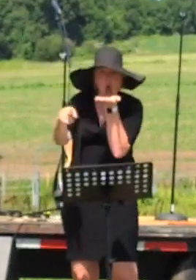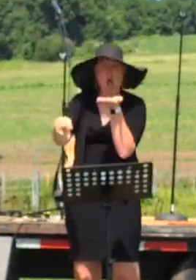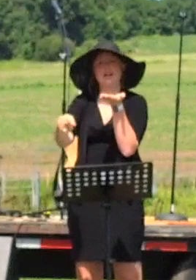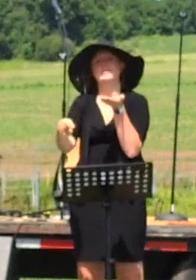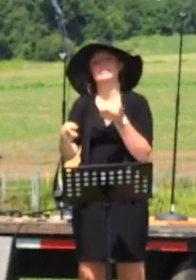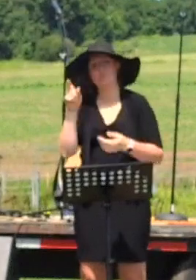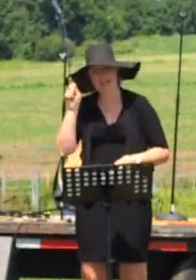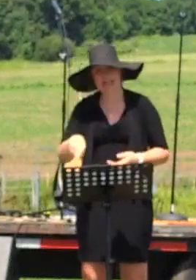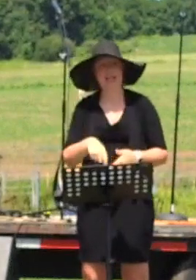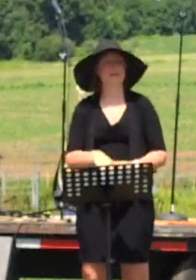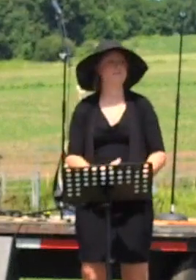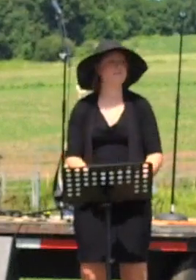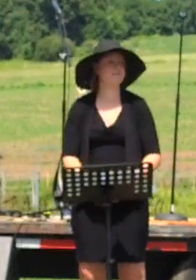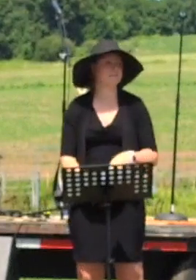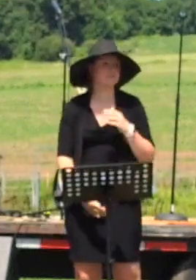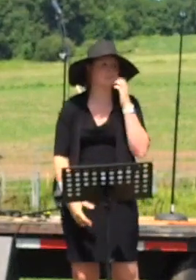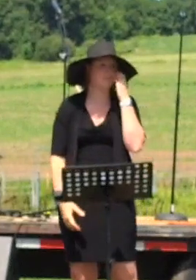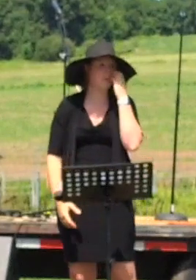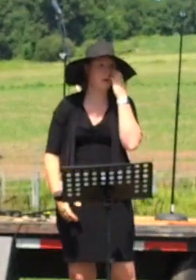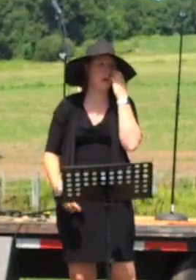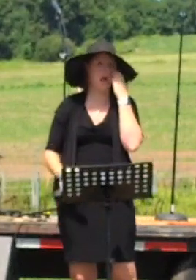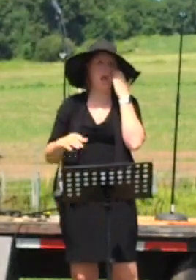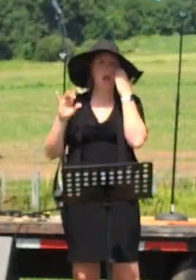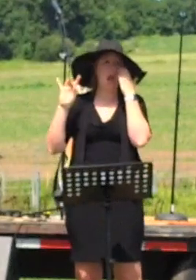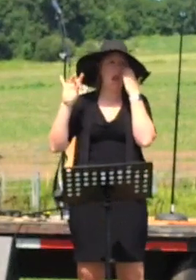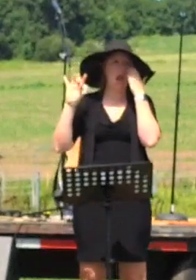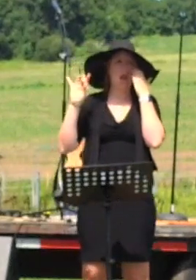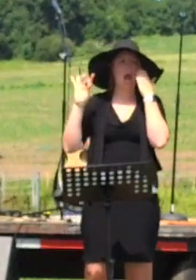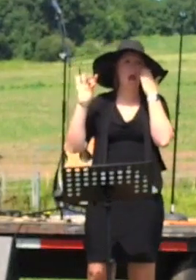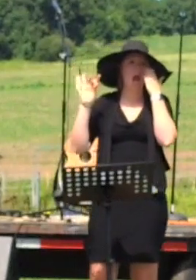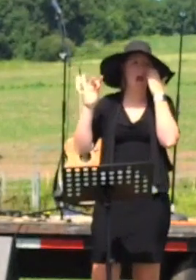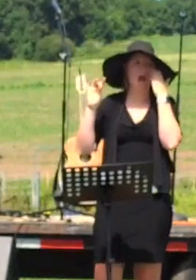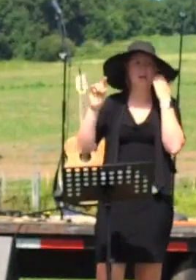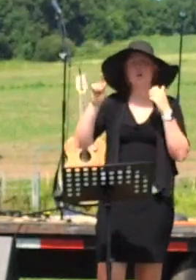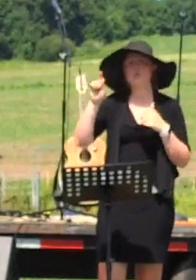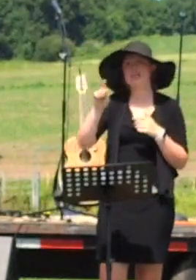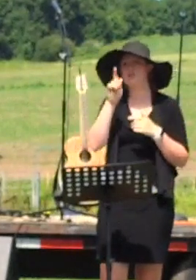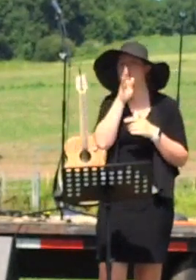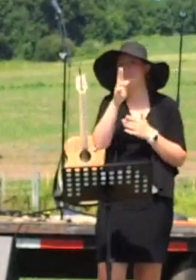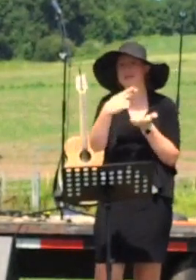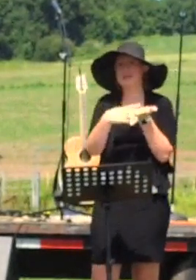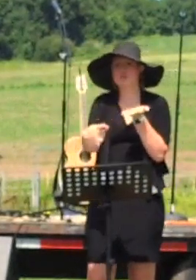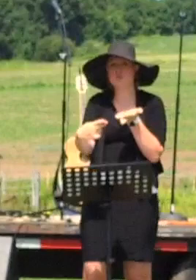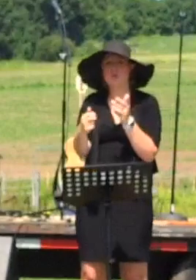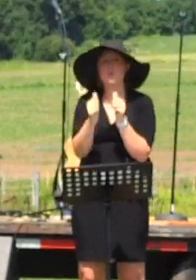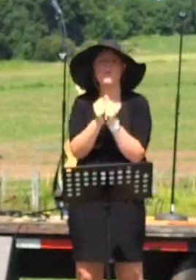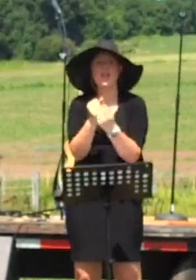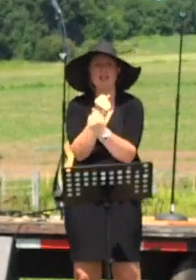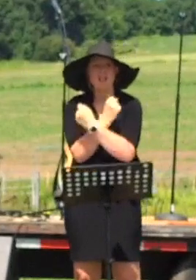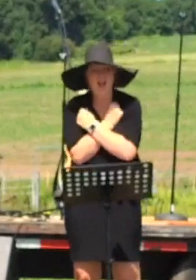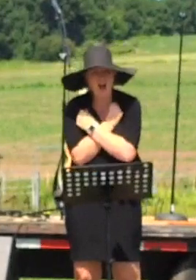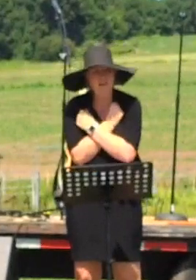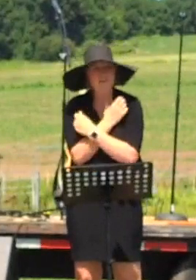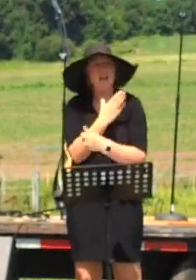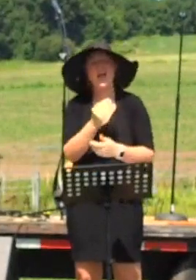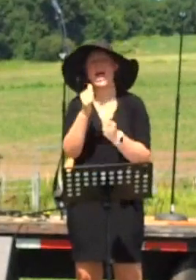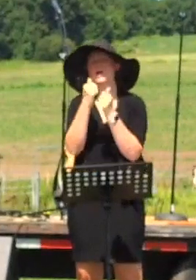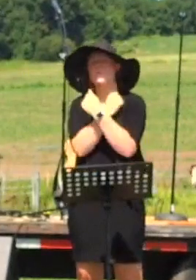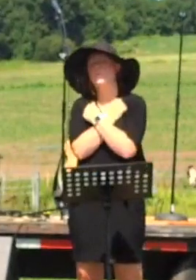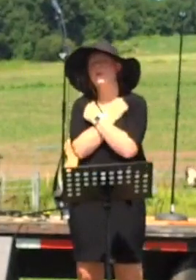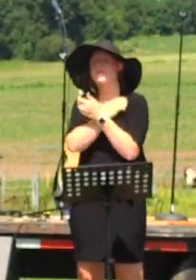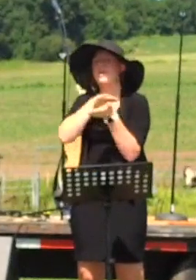truth. Now, eights, you need to speak the truth in love and with mercy